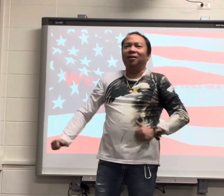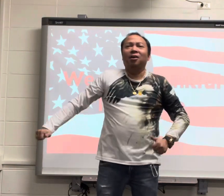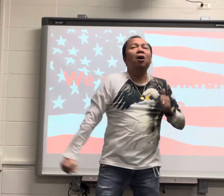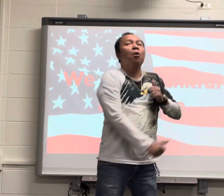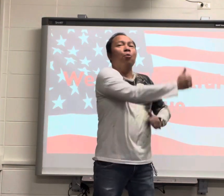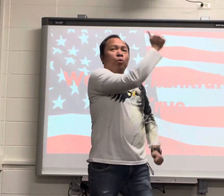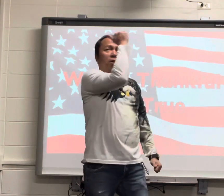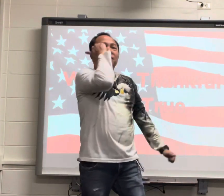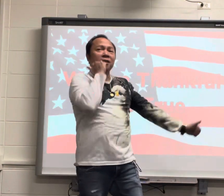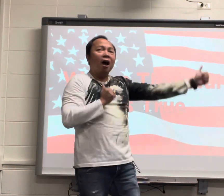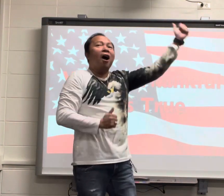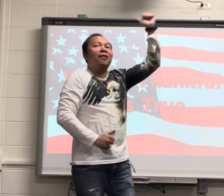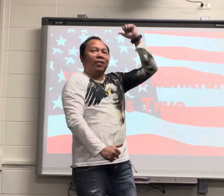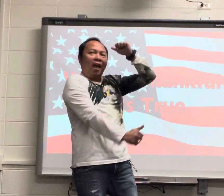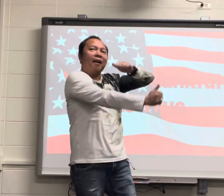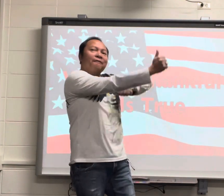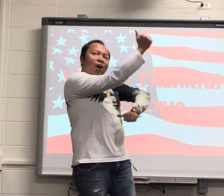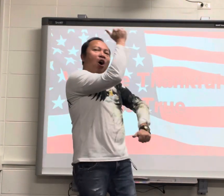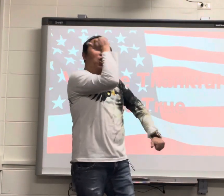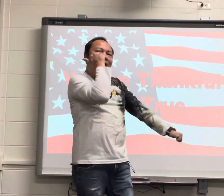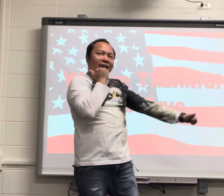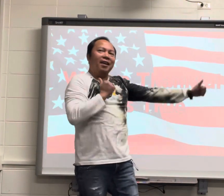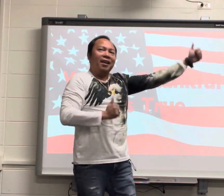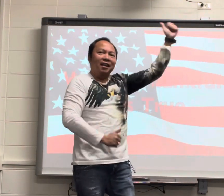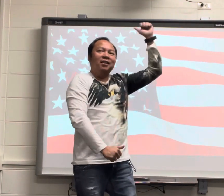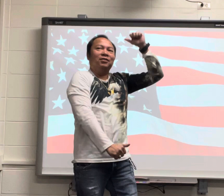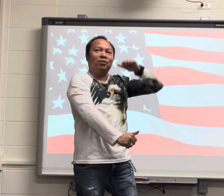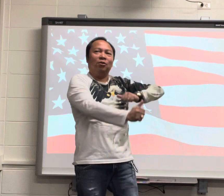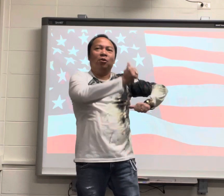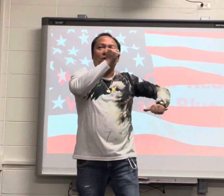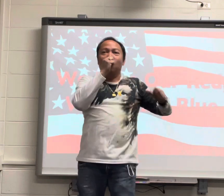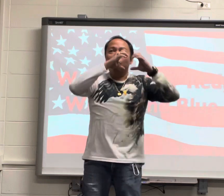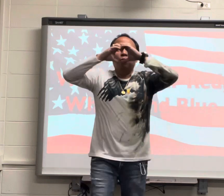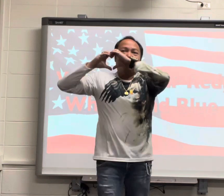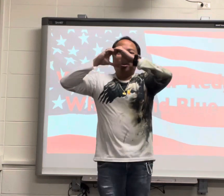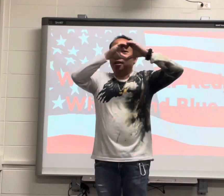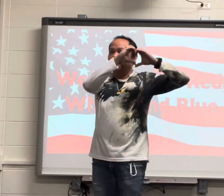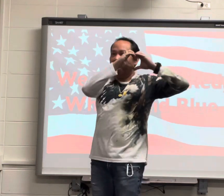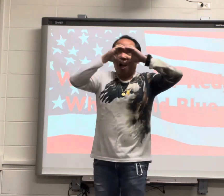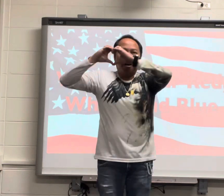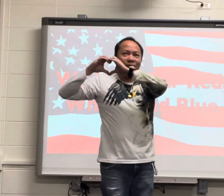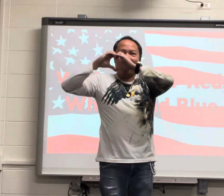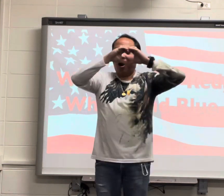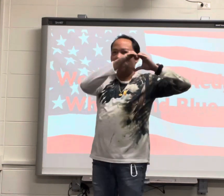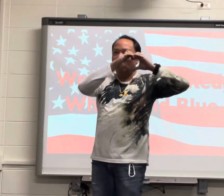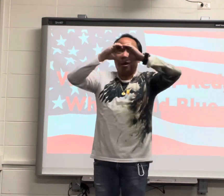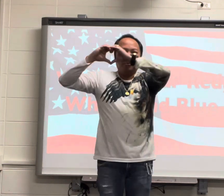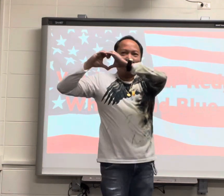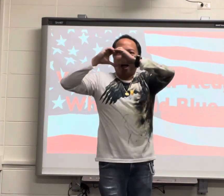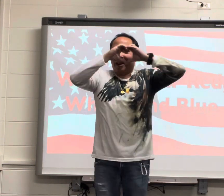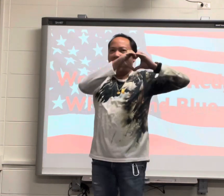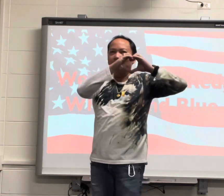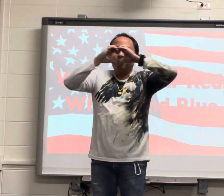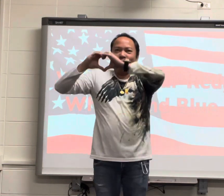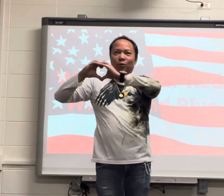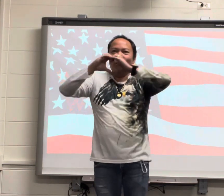liberty we are thankful it is true we love our red white and